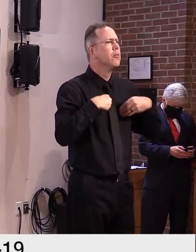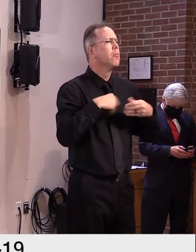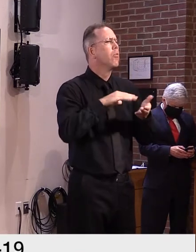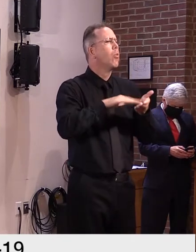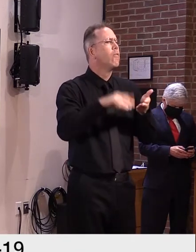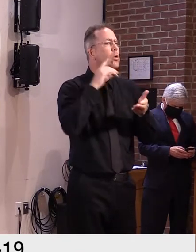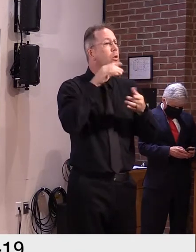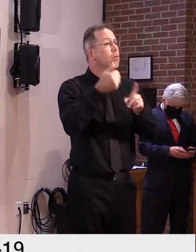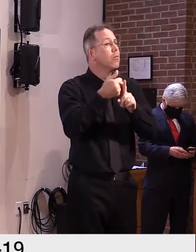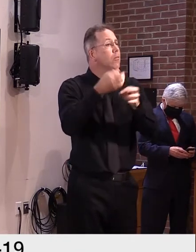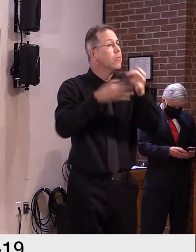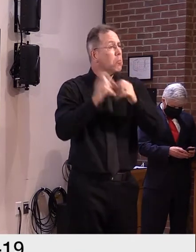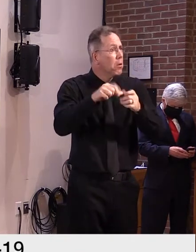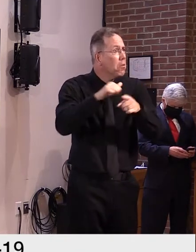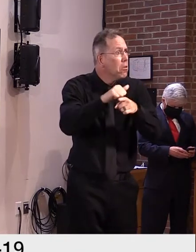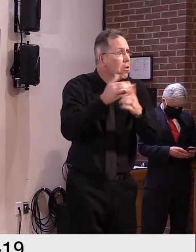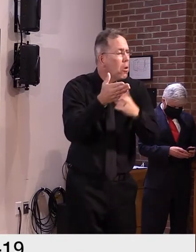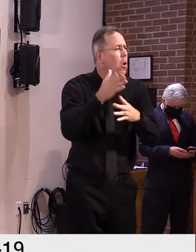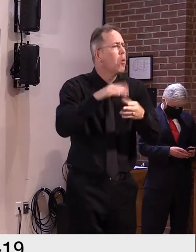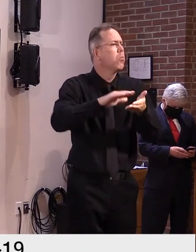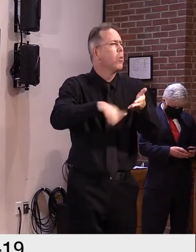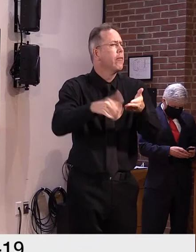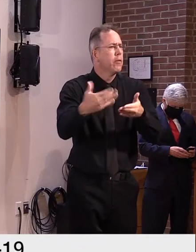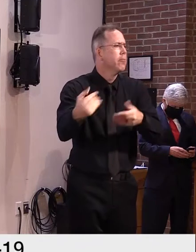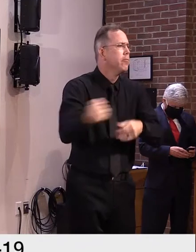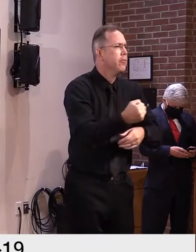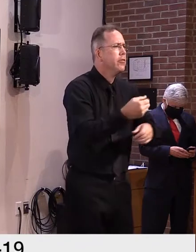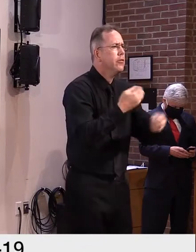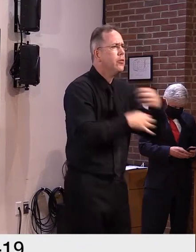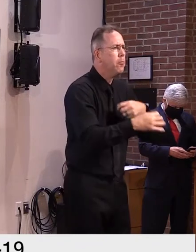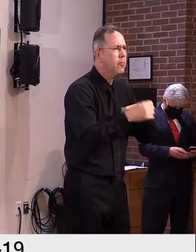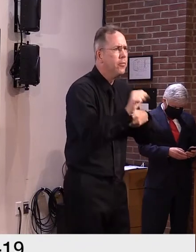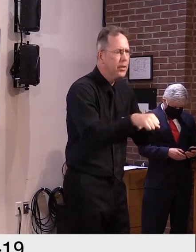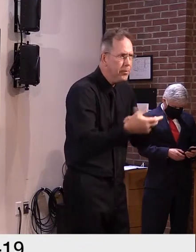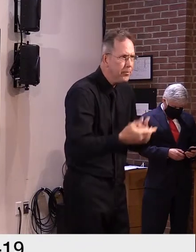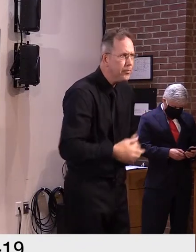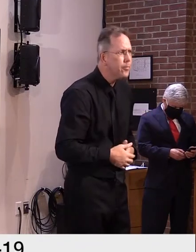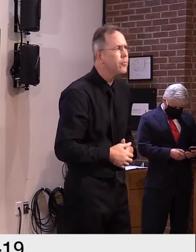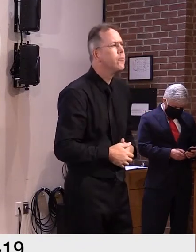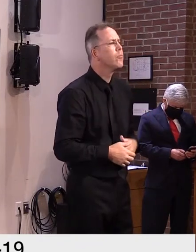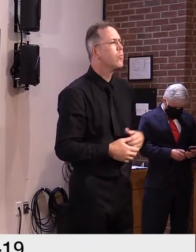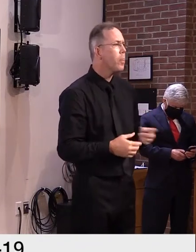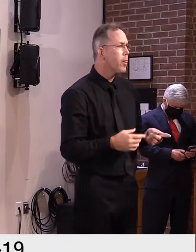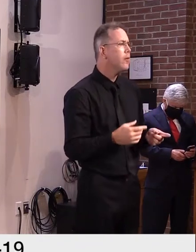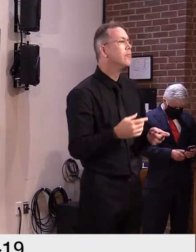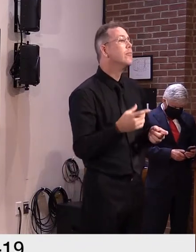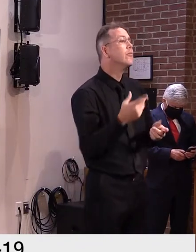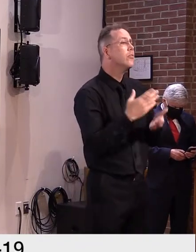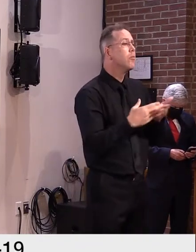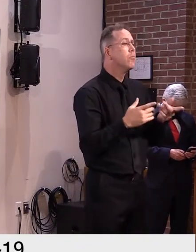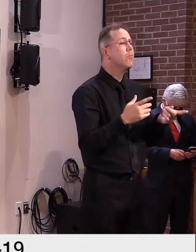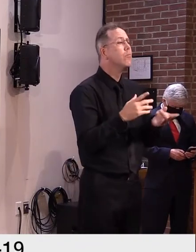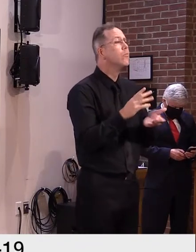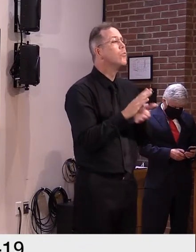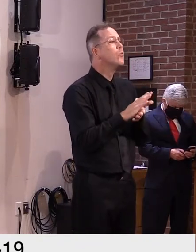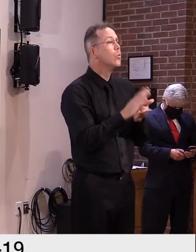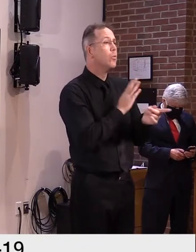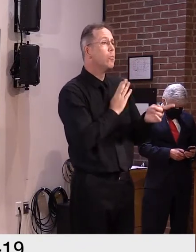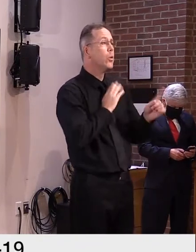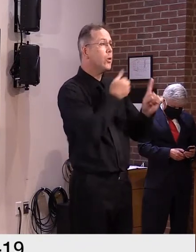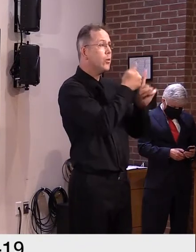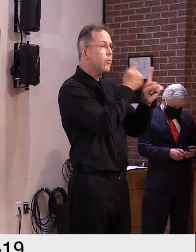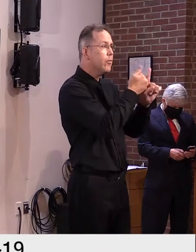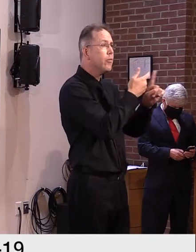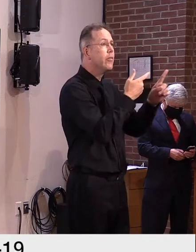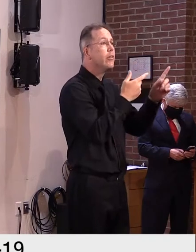waiver requests. So we've had a lot of school board members step up and volunteer or be interested in being subs. So we're doing everything we can,